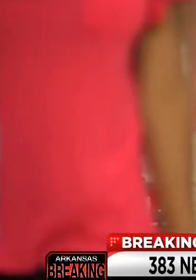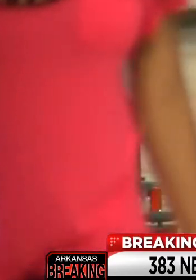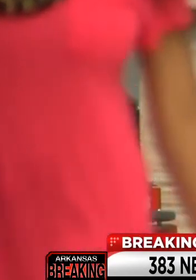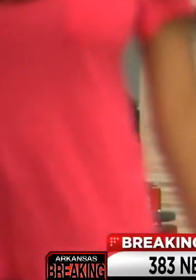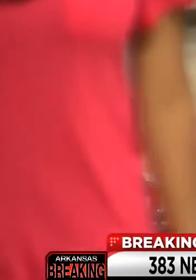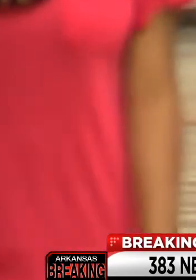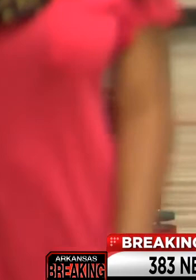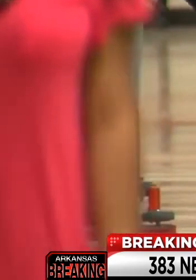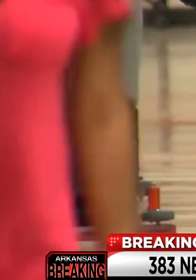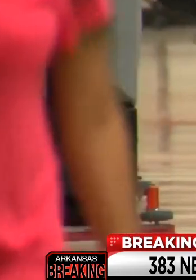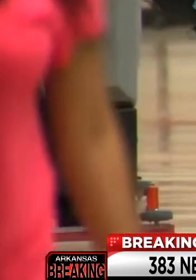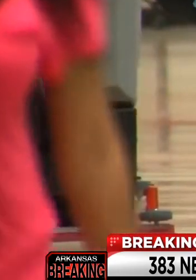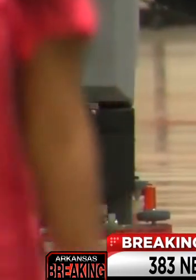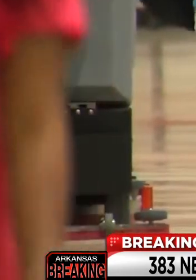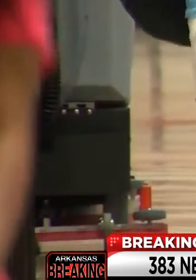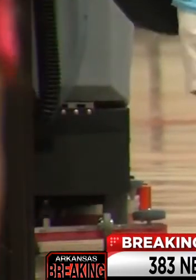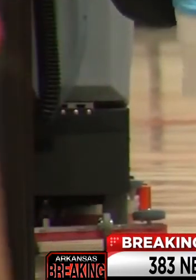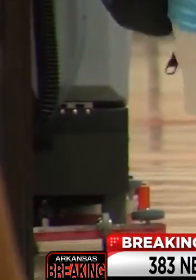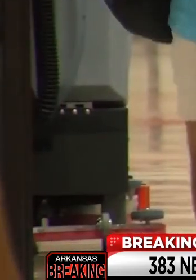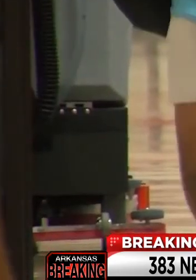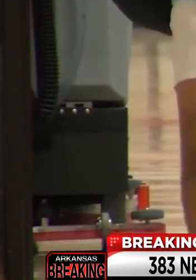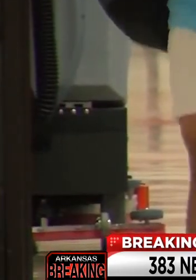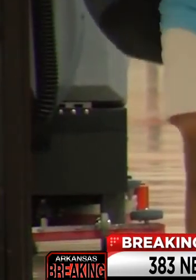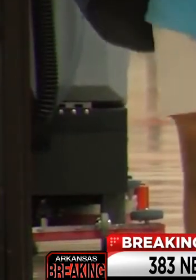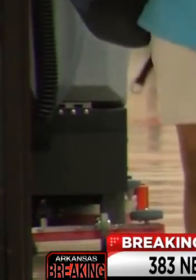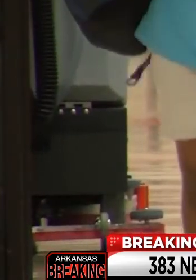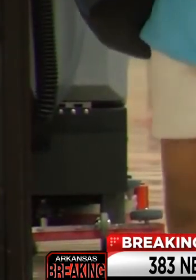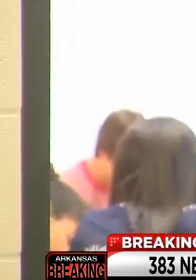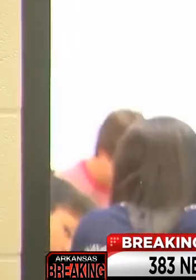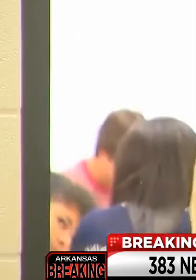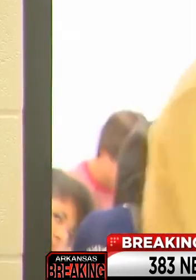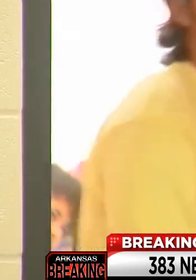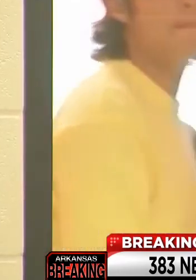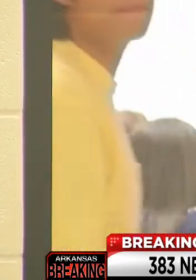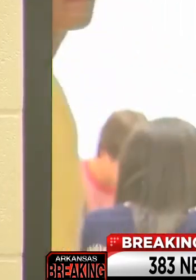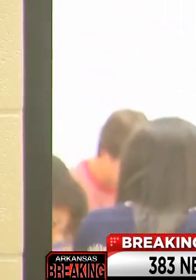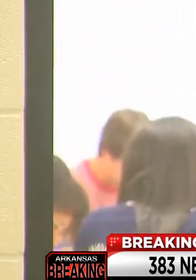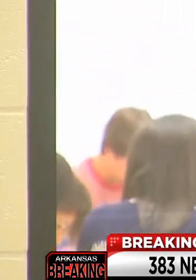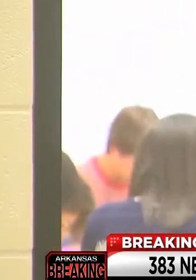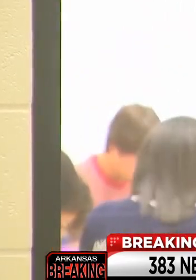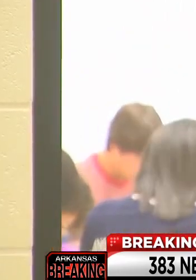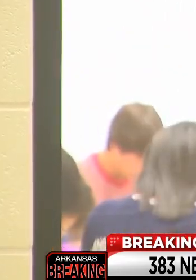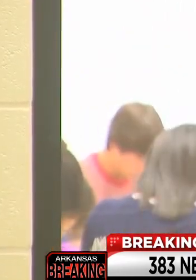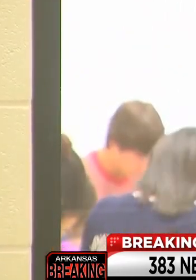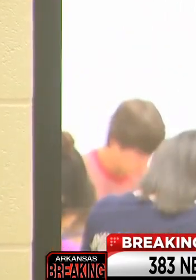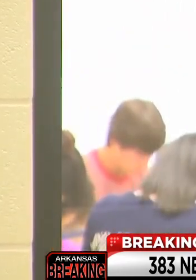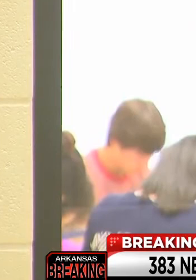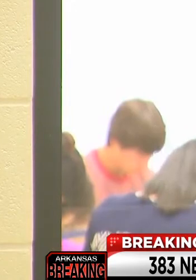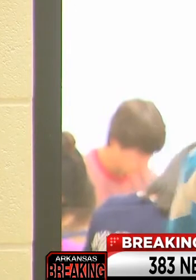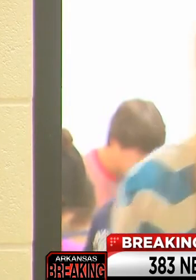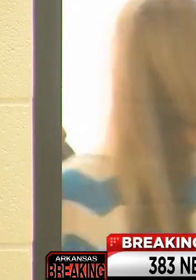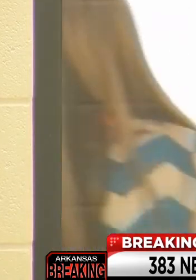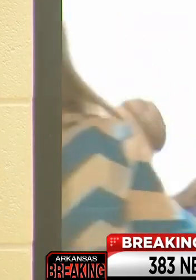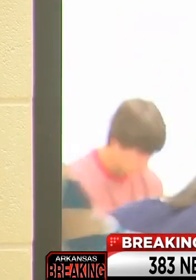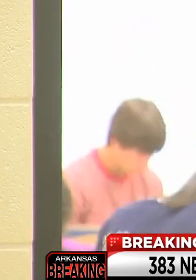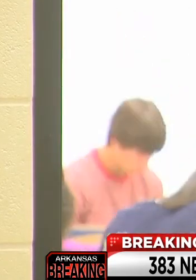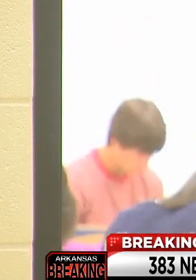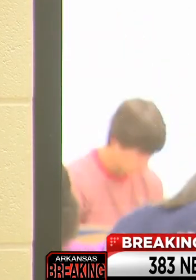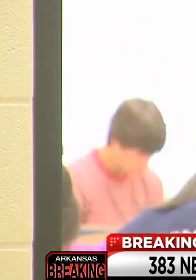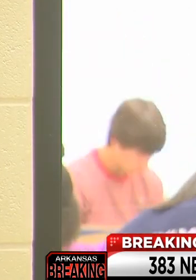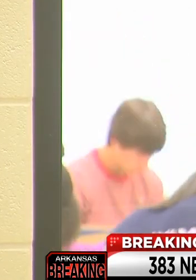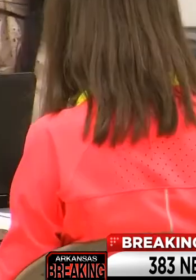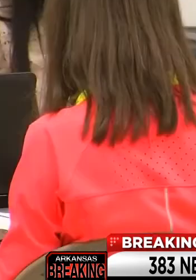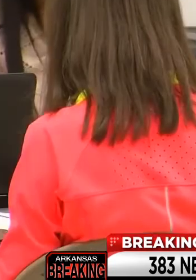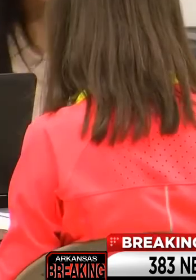just yesterday's numbers. The governor did announce 507 hospitalizations and 566 total